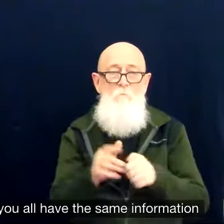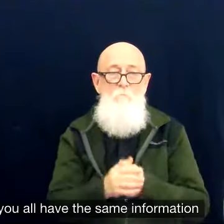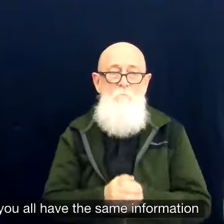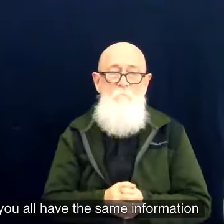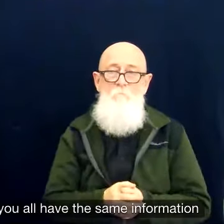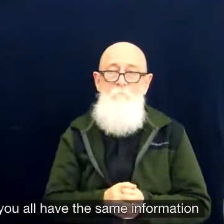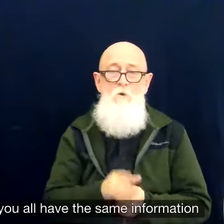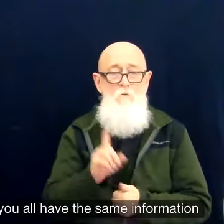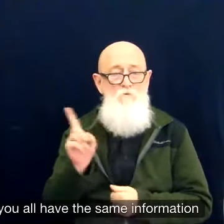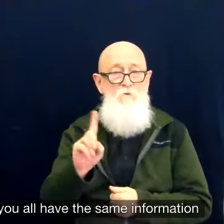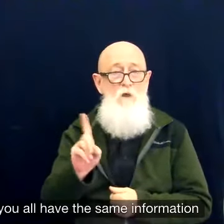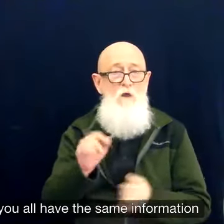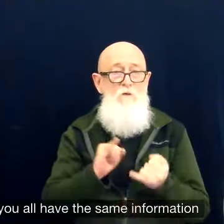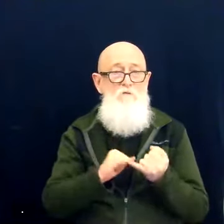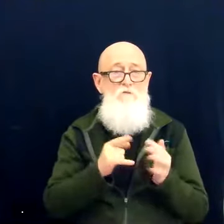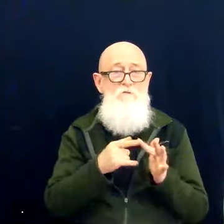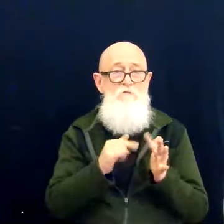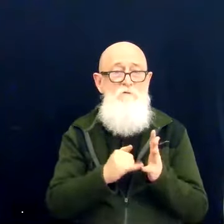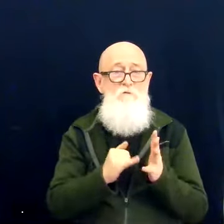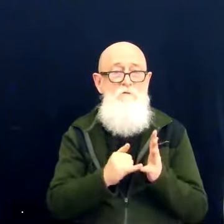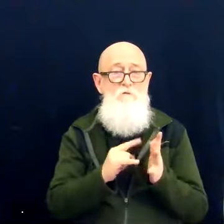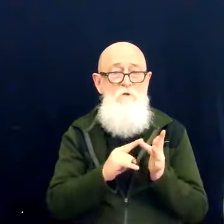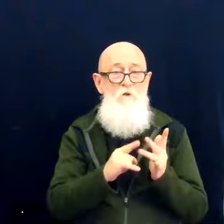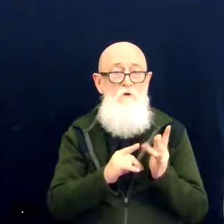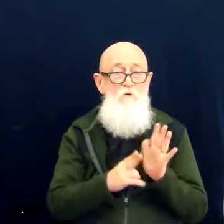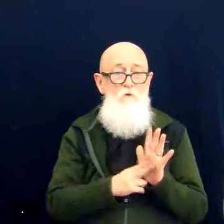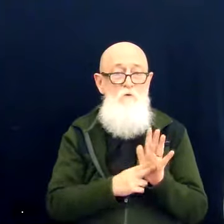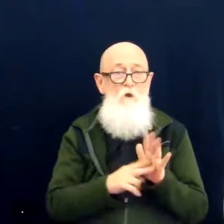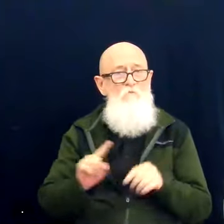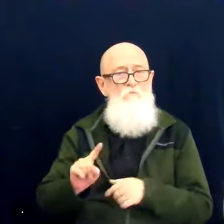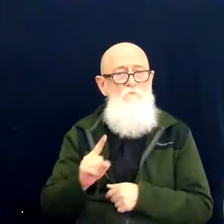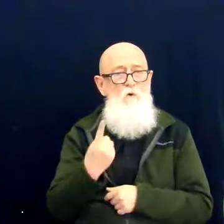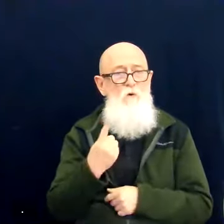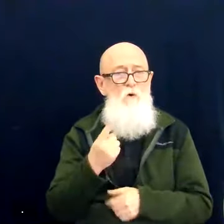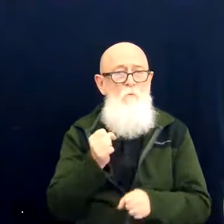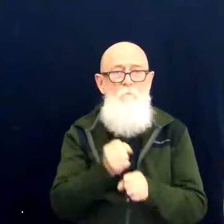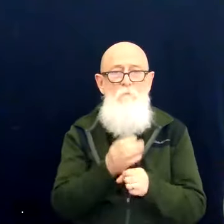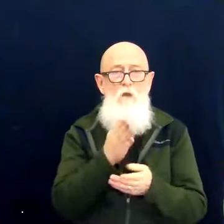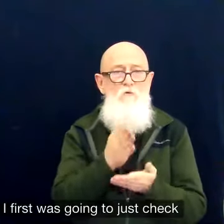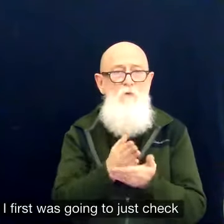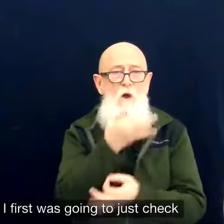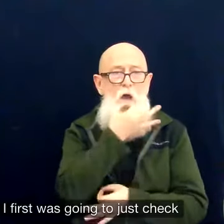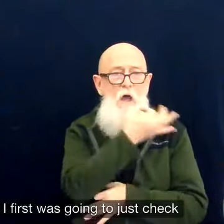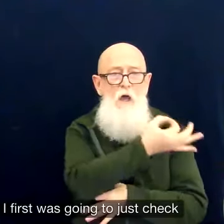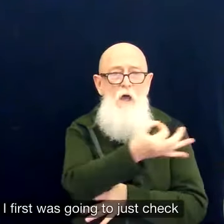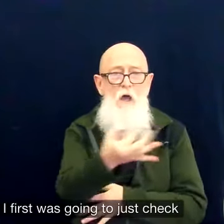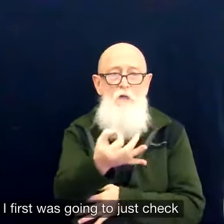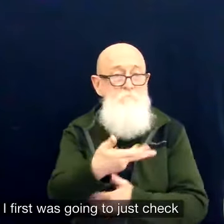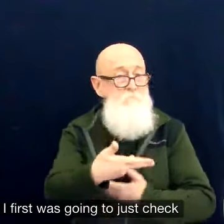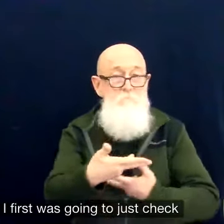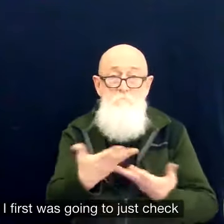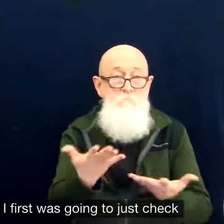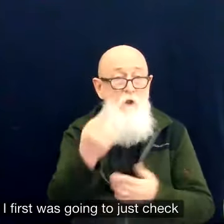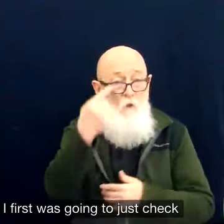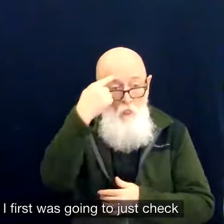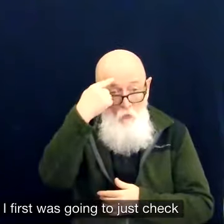So in today's session, I first was going to just check in if there's any reflections or thoughts on what we've covered